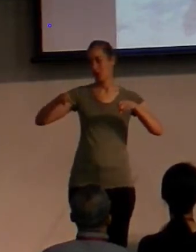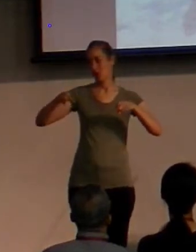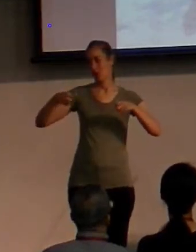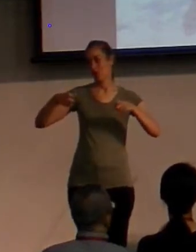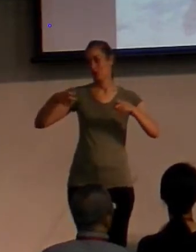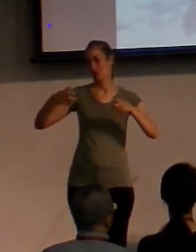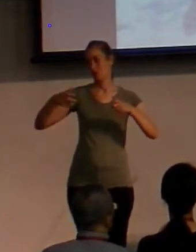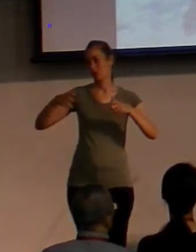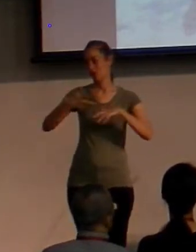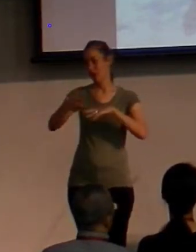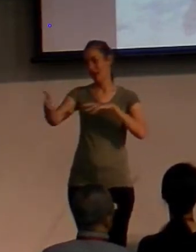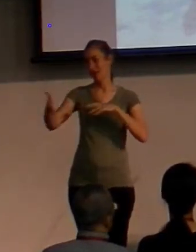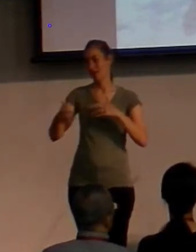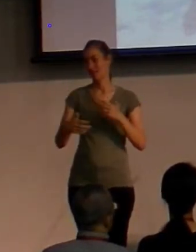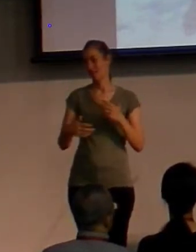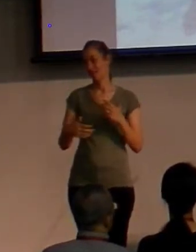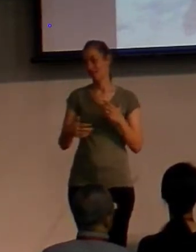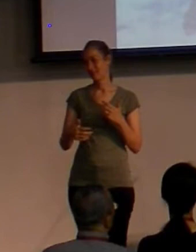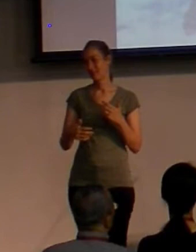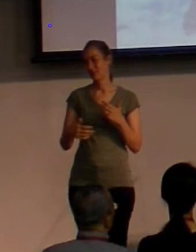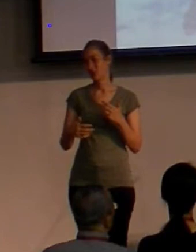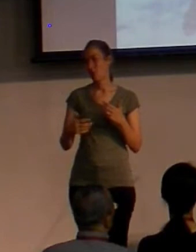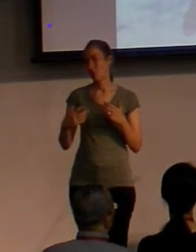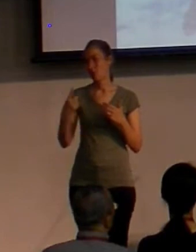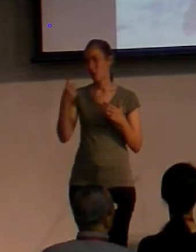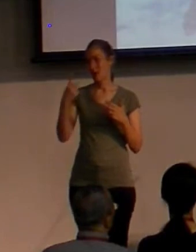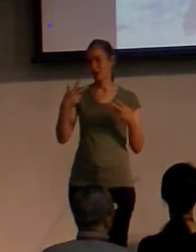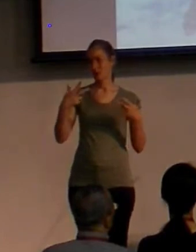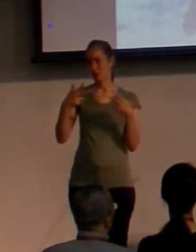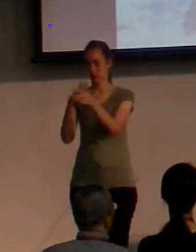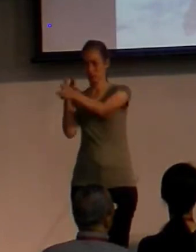It turns out that the motorcycle that turned right in front of us was